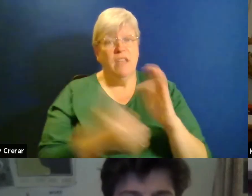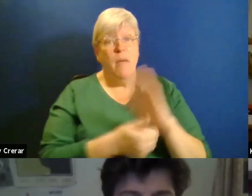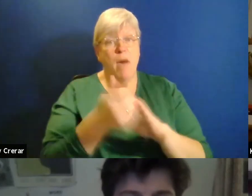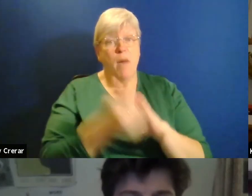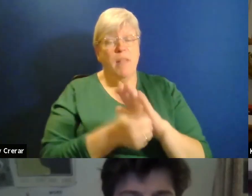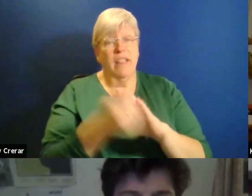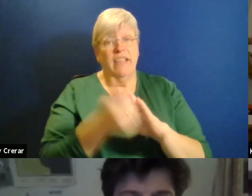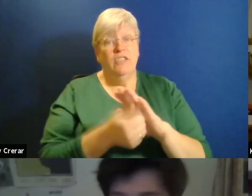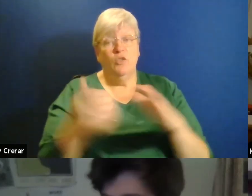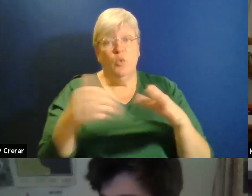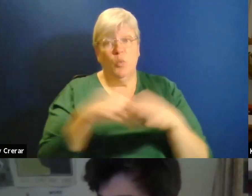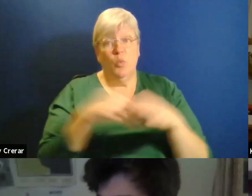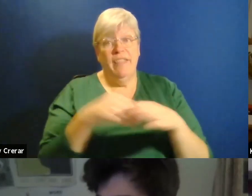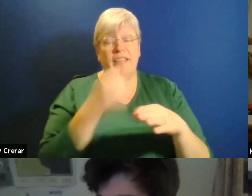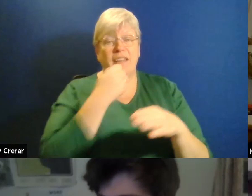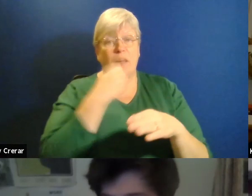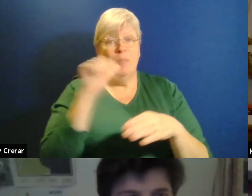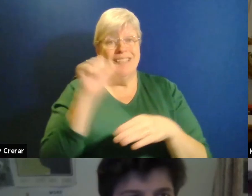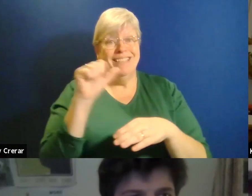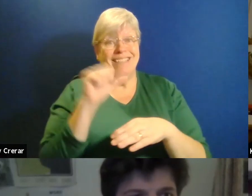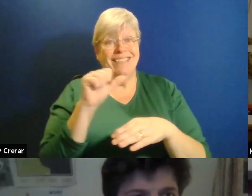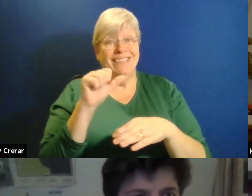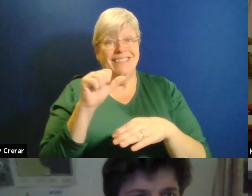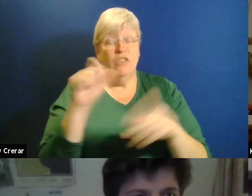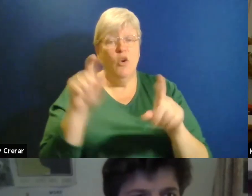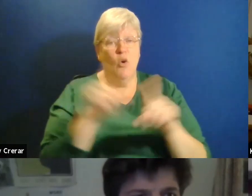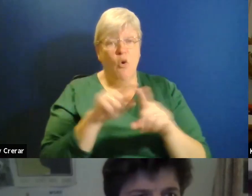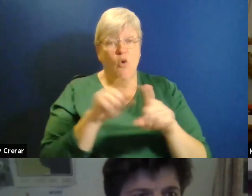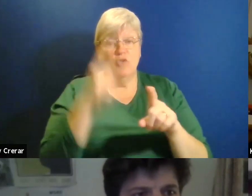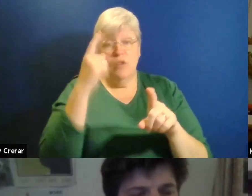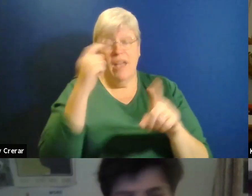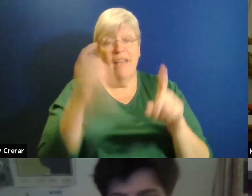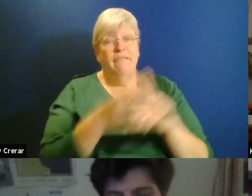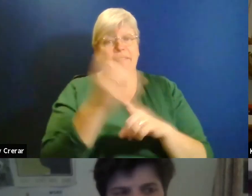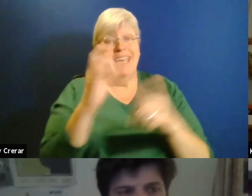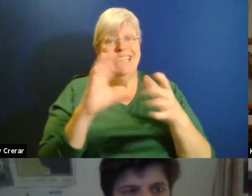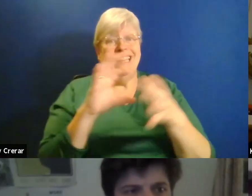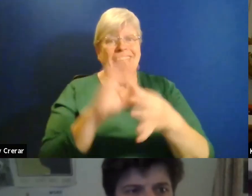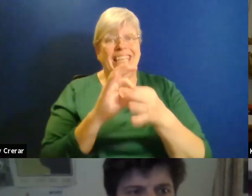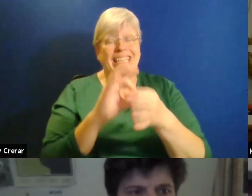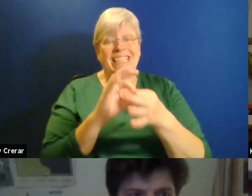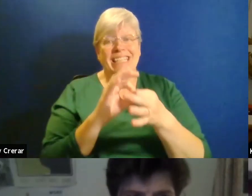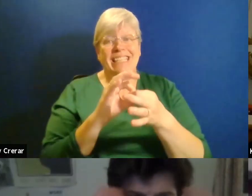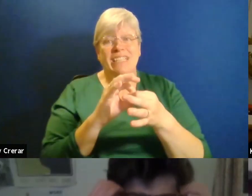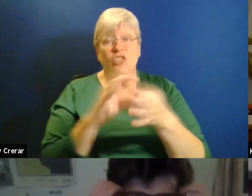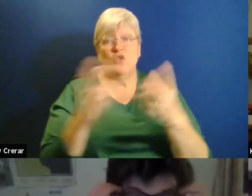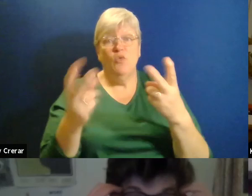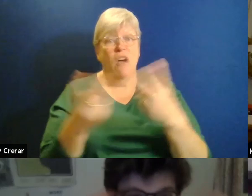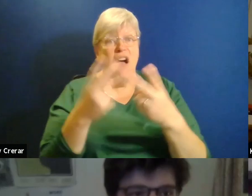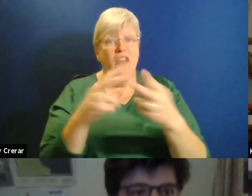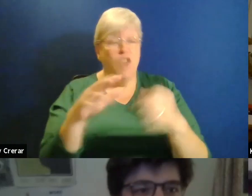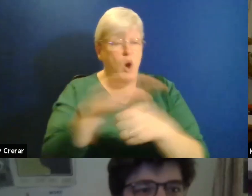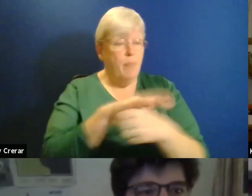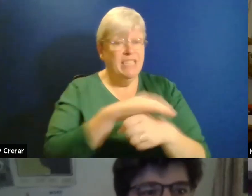read tonight, and you should also be able to find some links to some other places where they've got